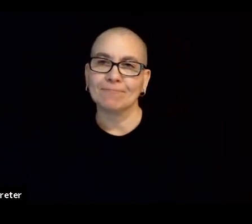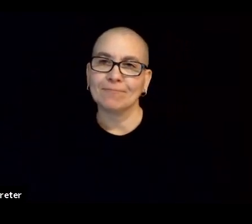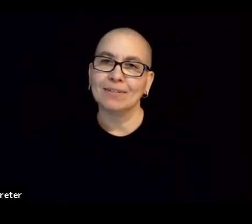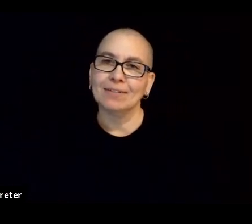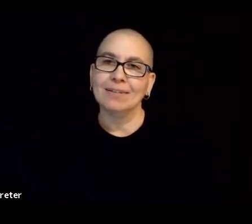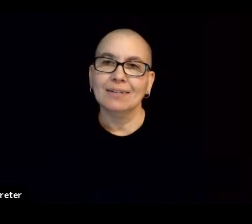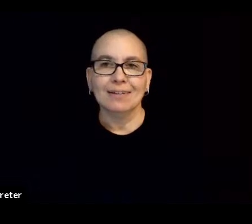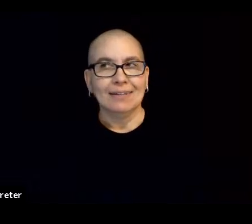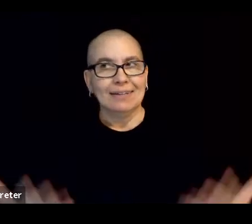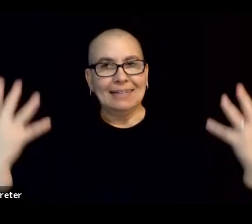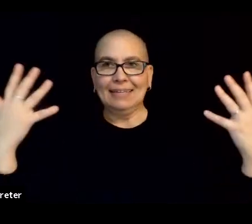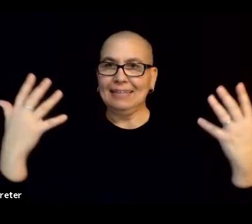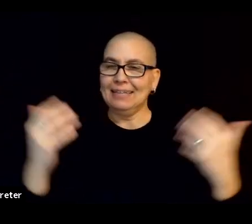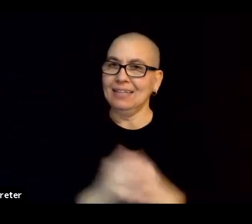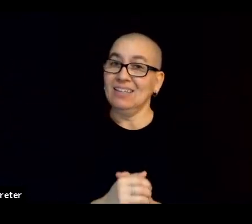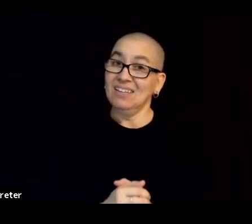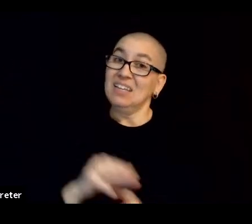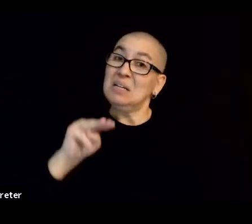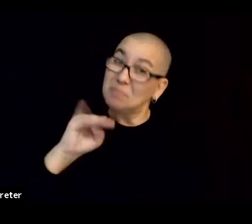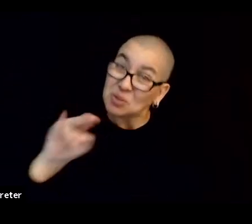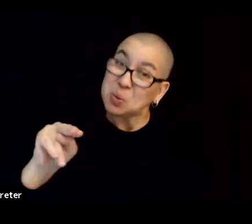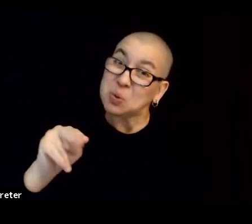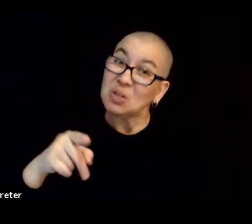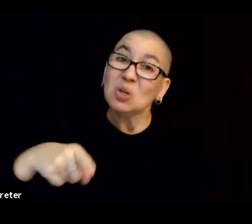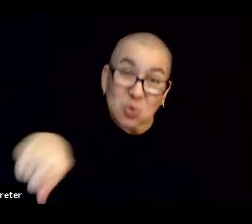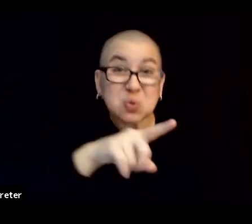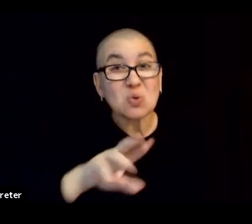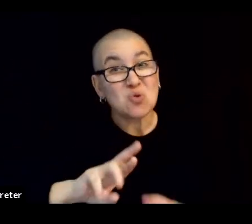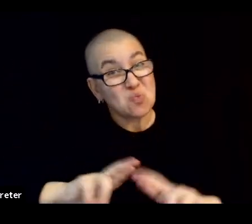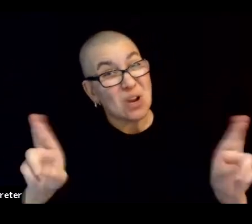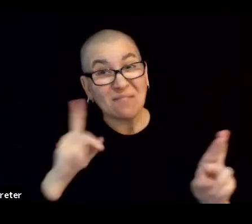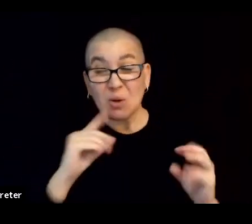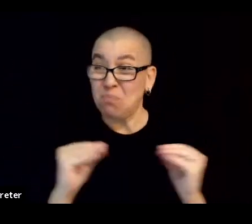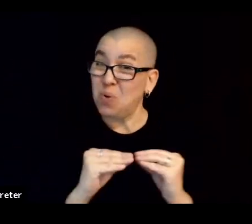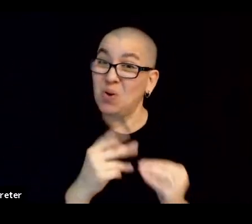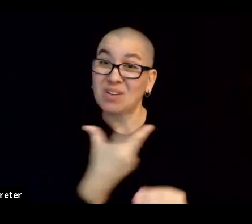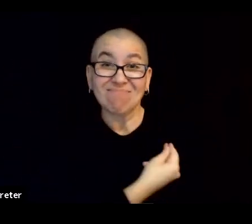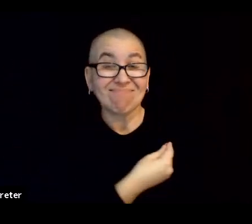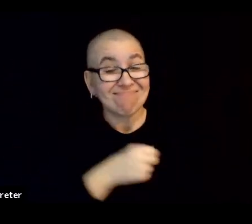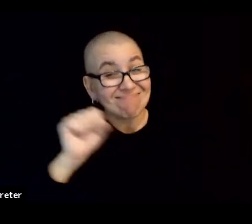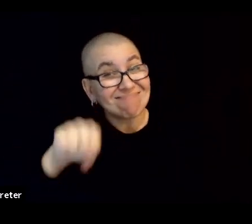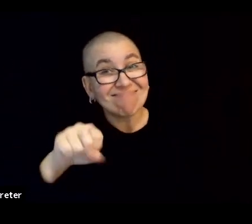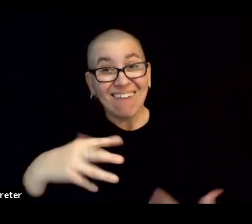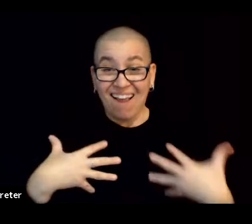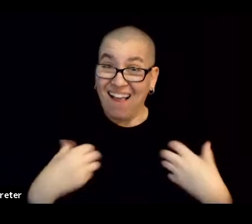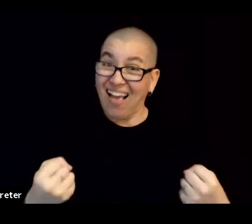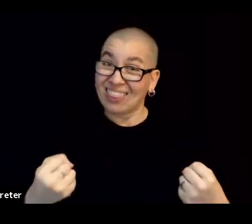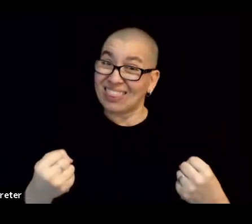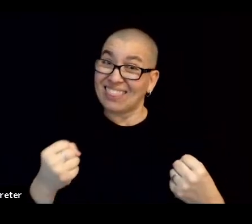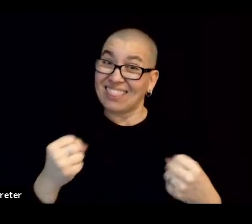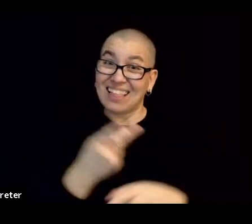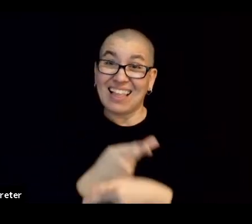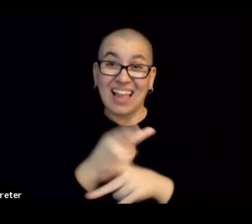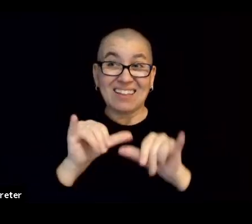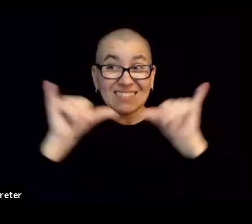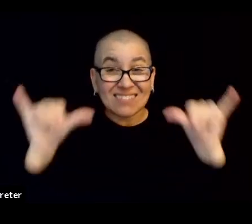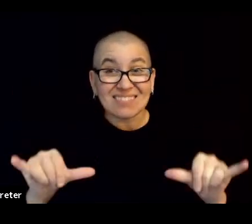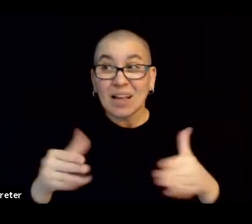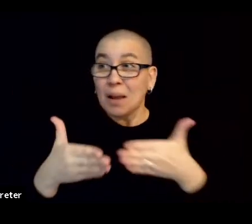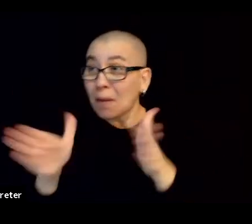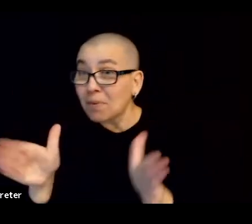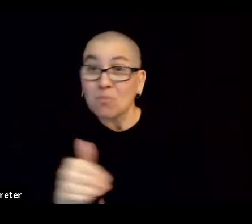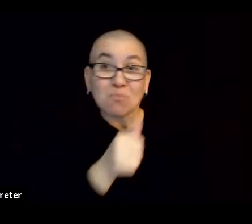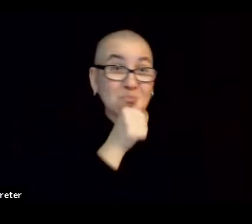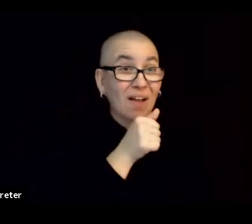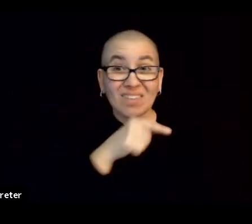more vaccine. The health systems across Minnesota and this new capacity announced today by the state positions us